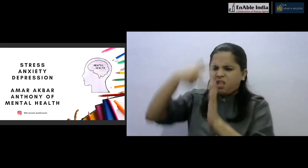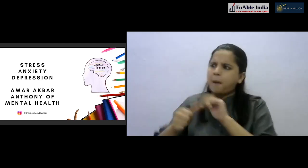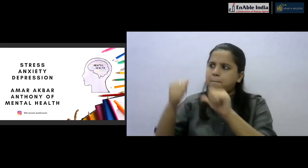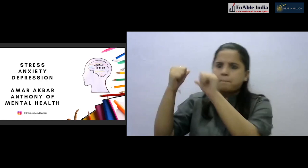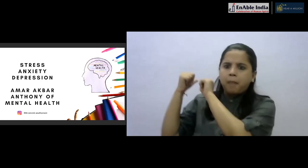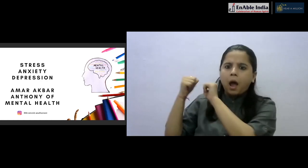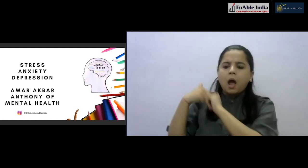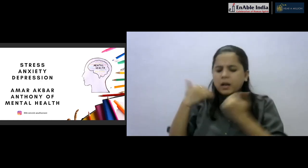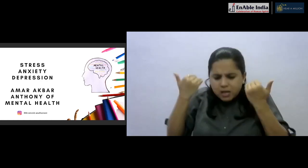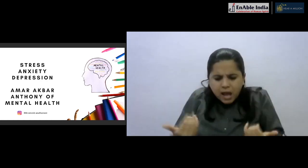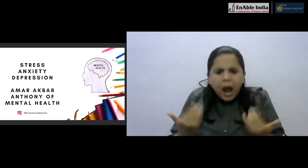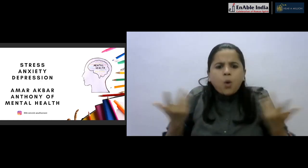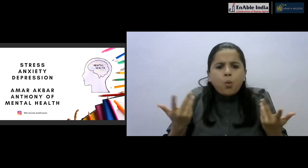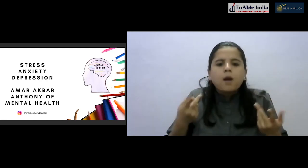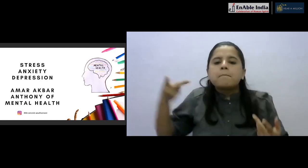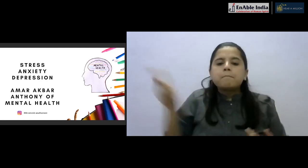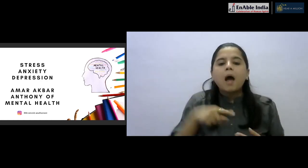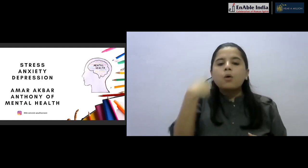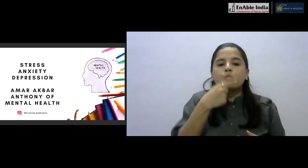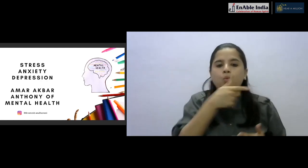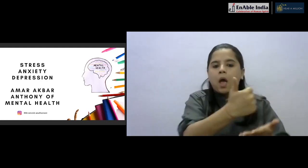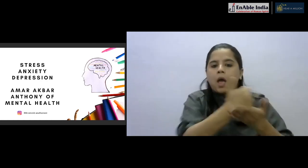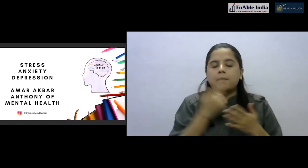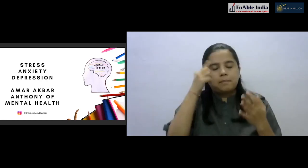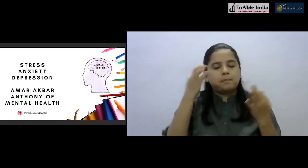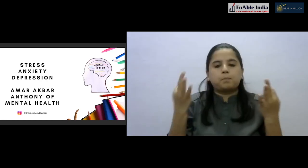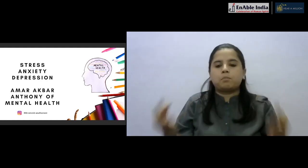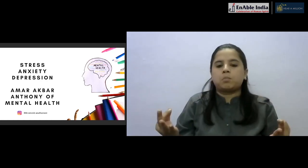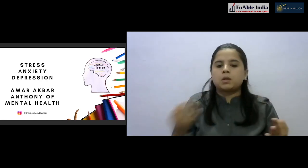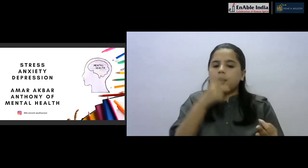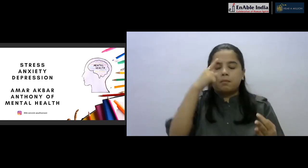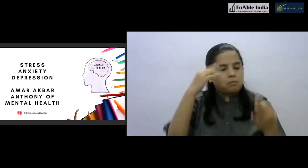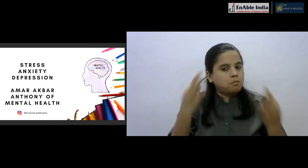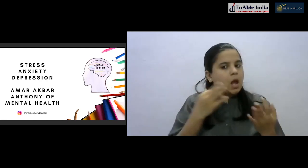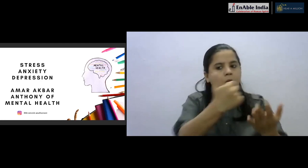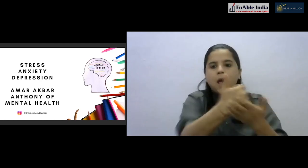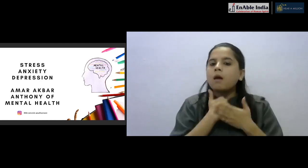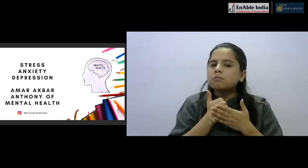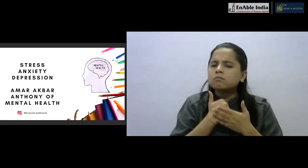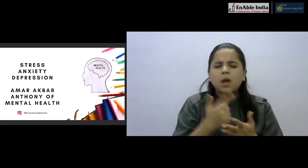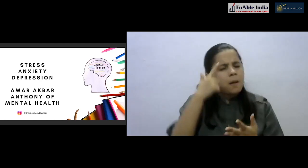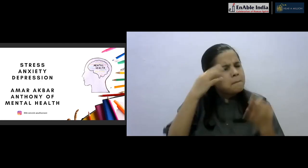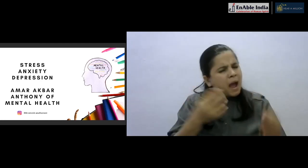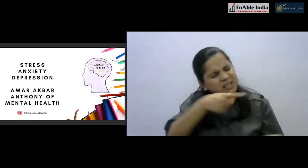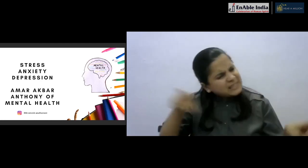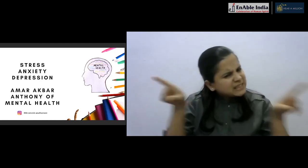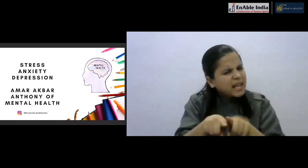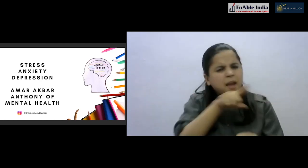if you can bring your attention back to present, that can help you, right? Meditation does exactly that.